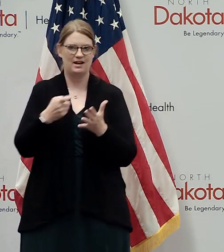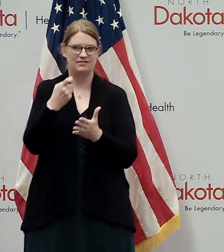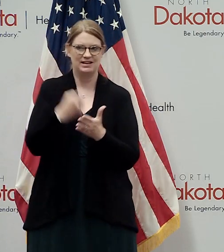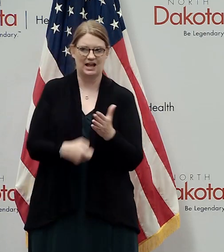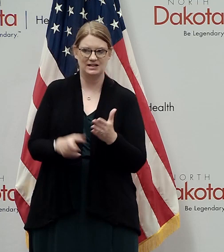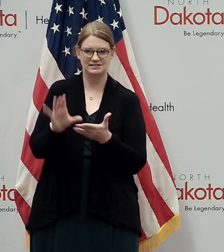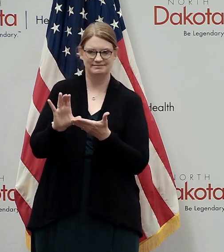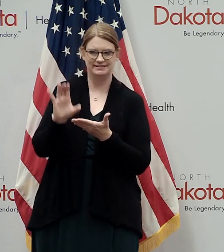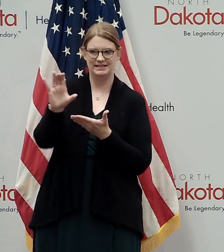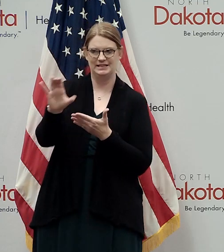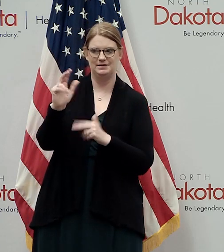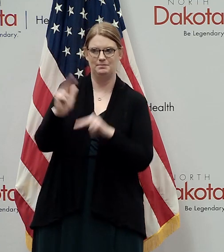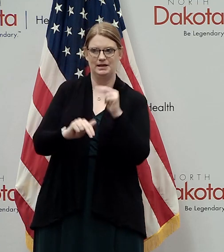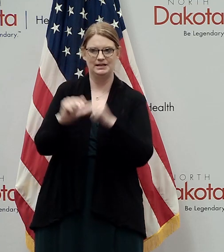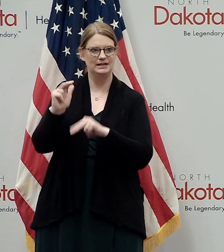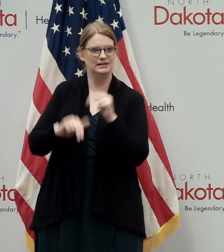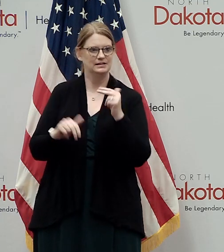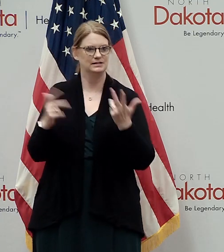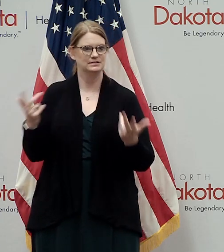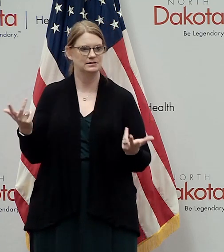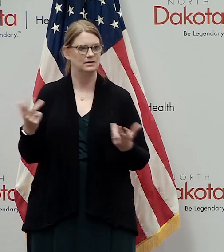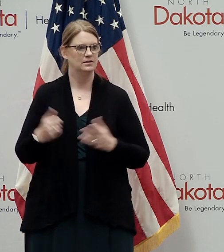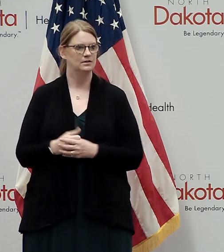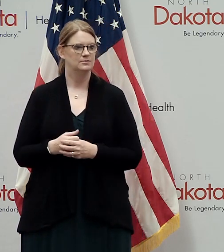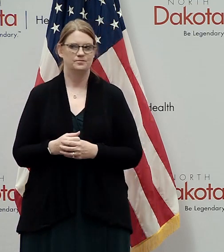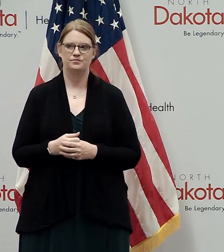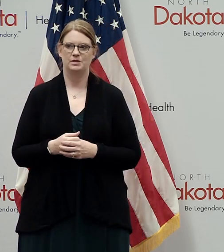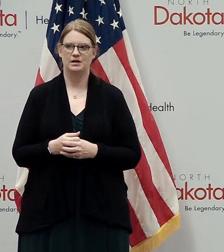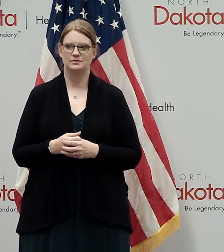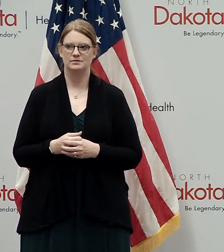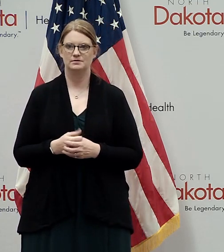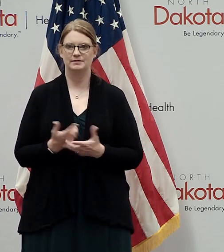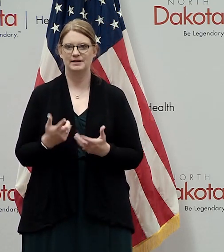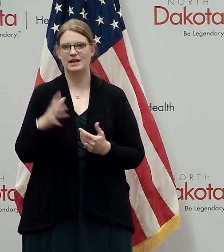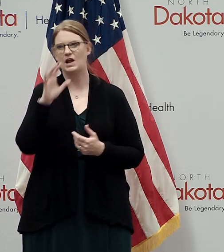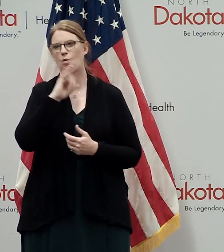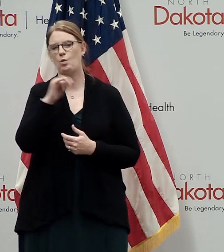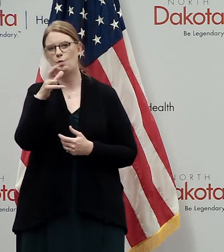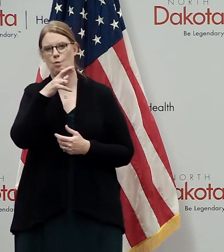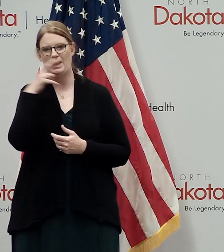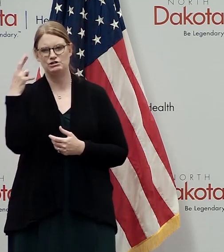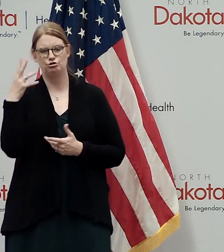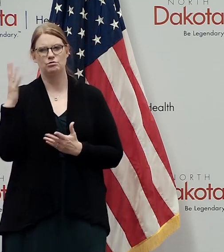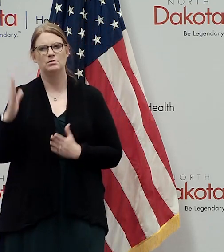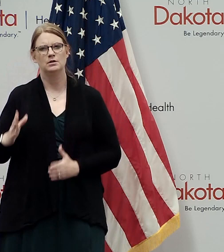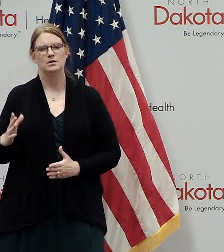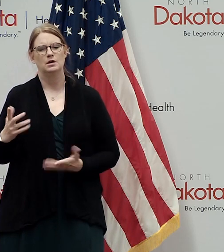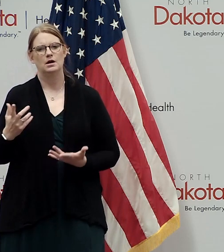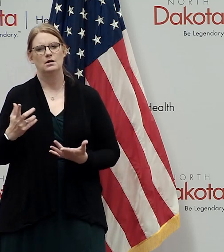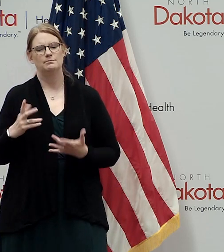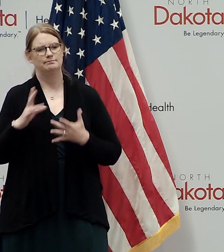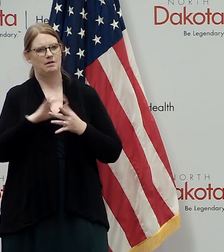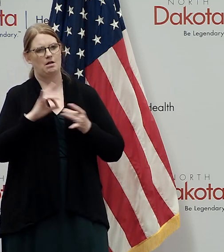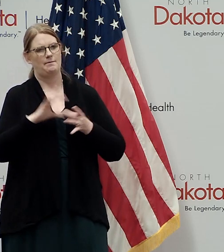and again, what did an old rancher told me one time? He said, if